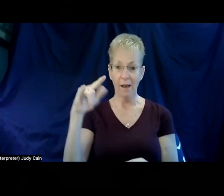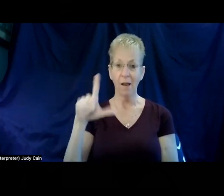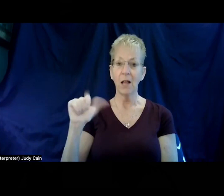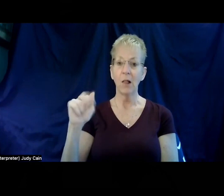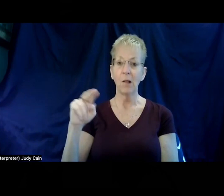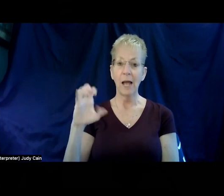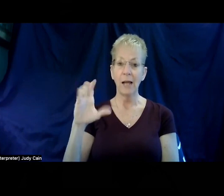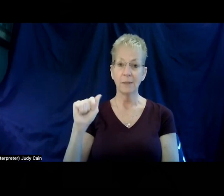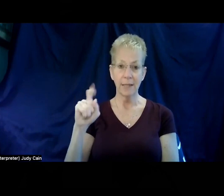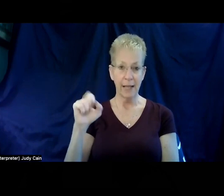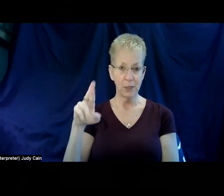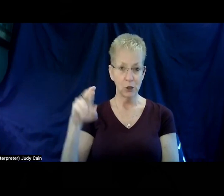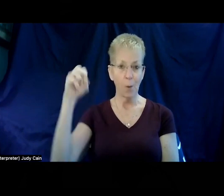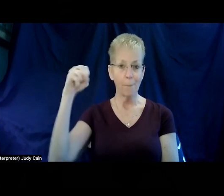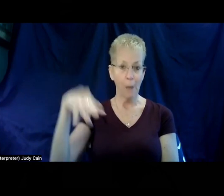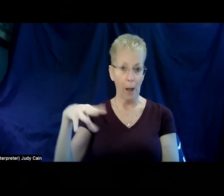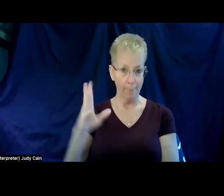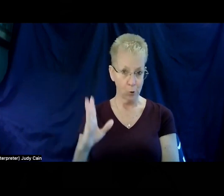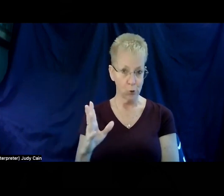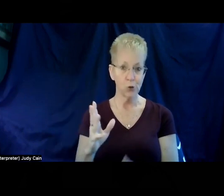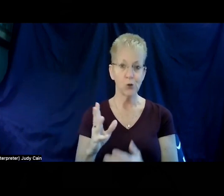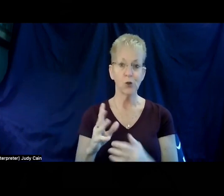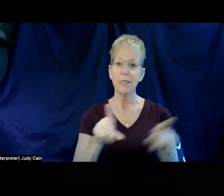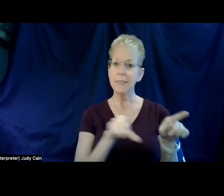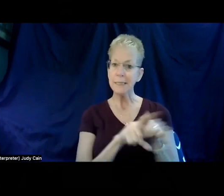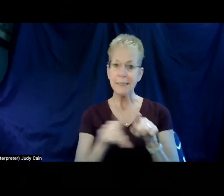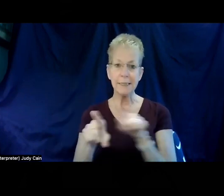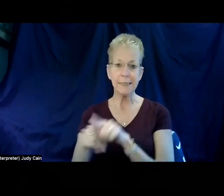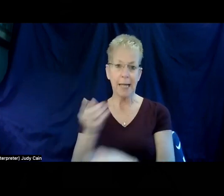bombers, and doing the same thing,